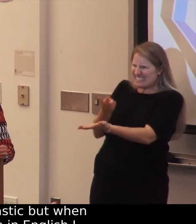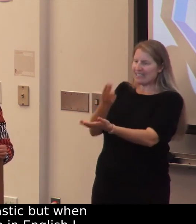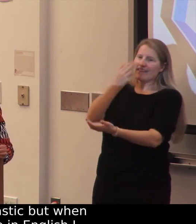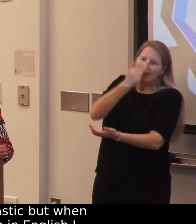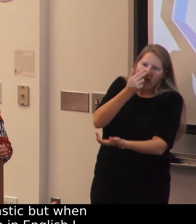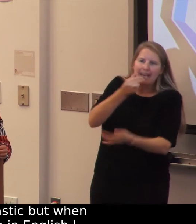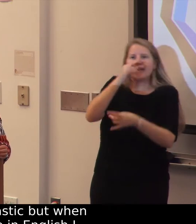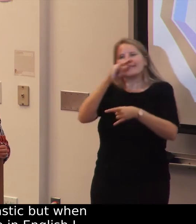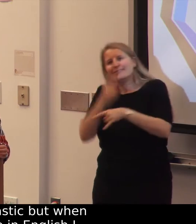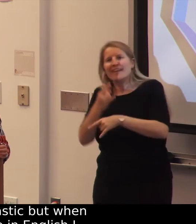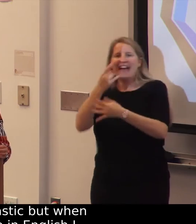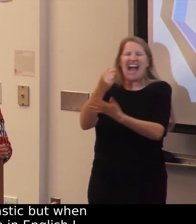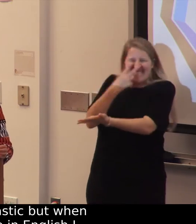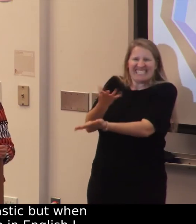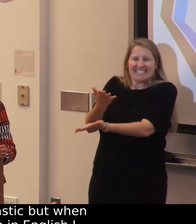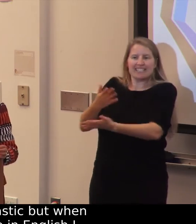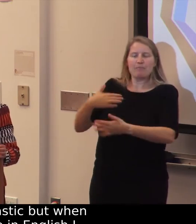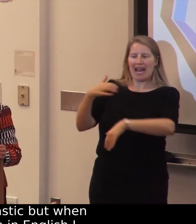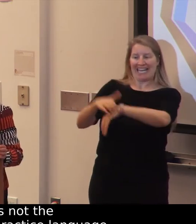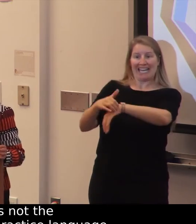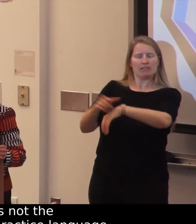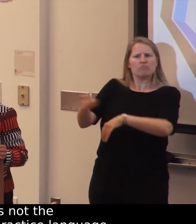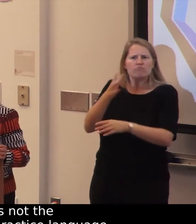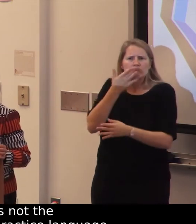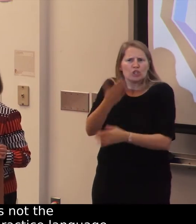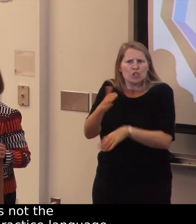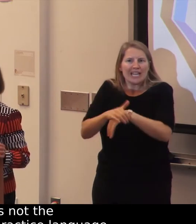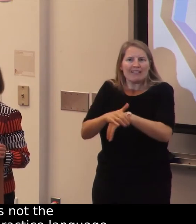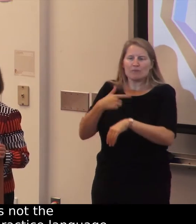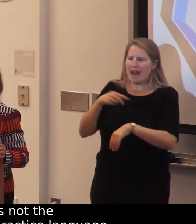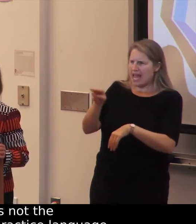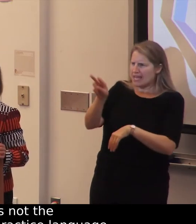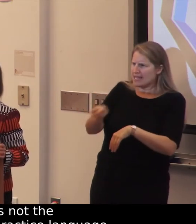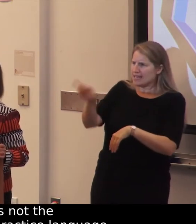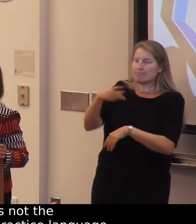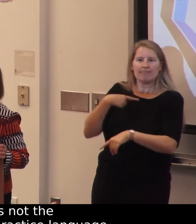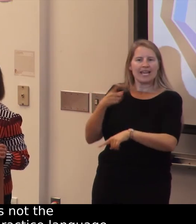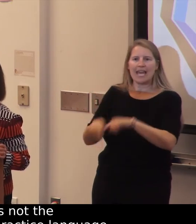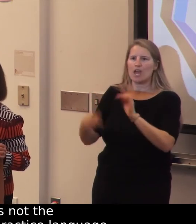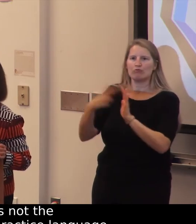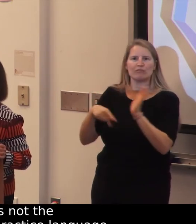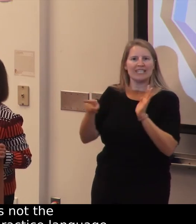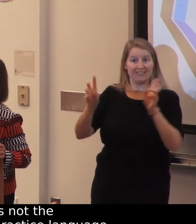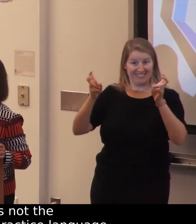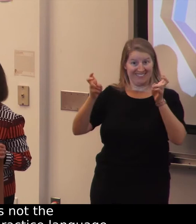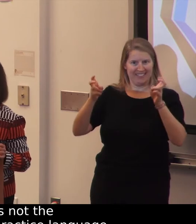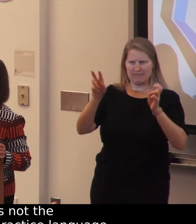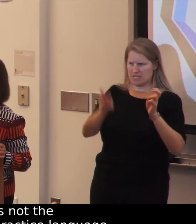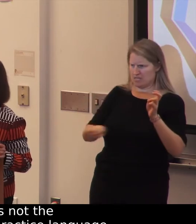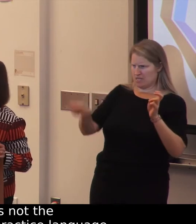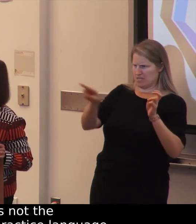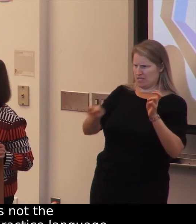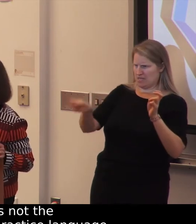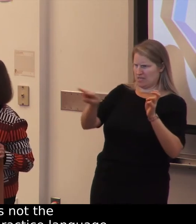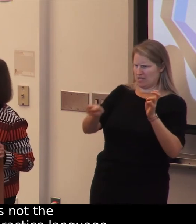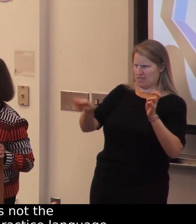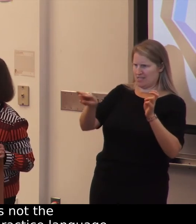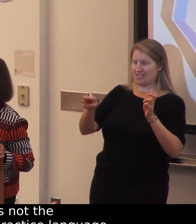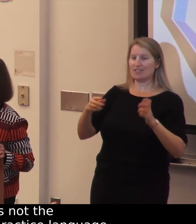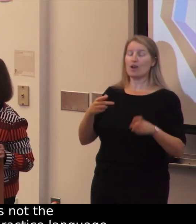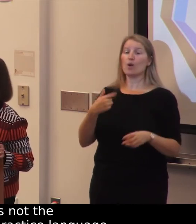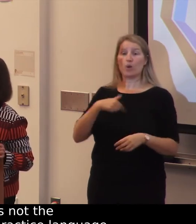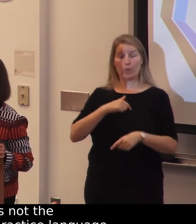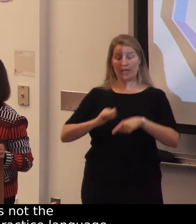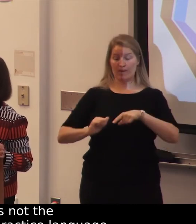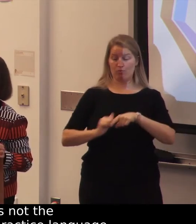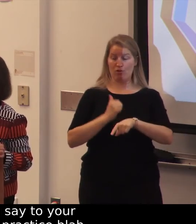she's being sarcastic. But when she spoke in English, I didn't have her signals, right? So it is not the case that we practice language with people,